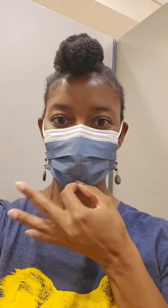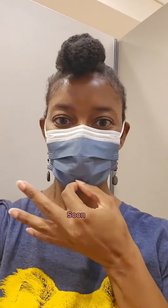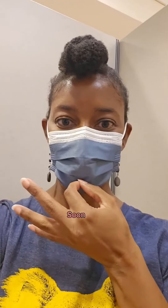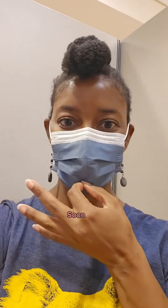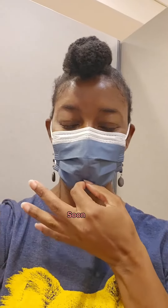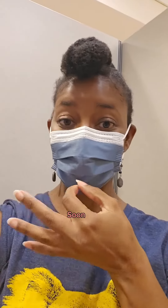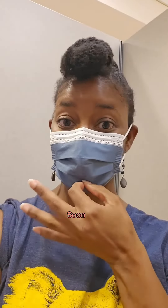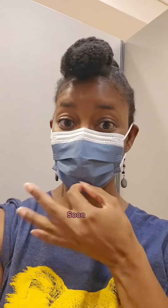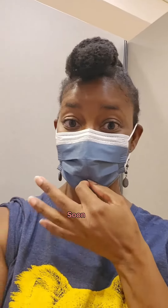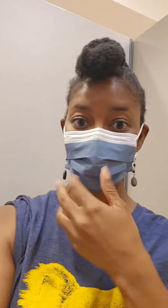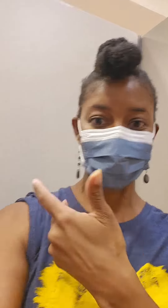Soon.